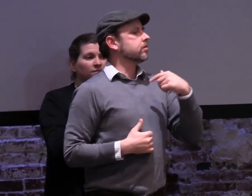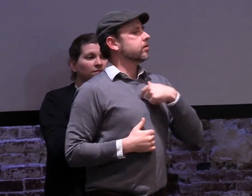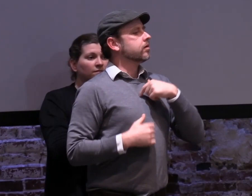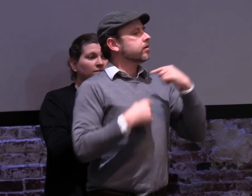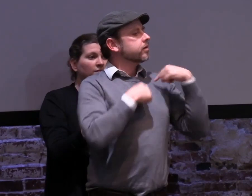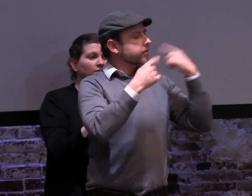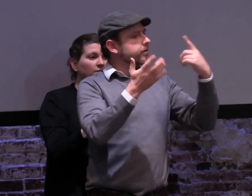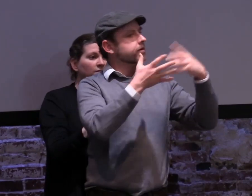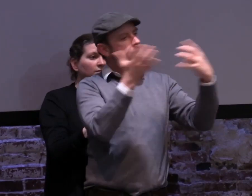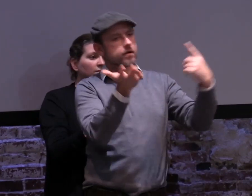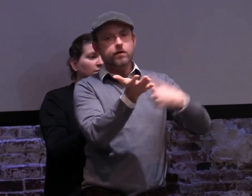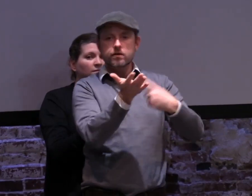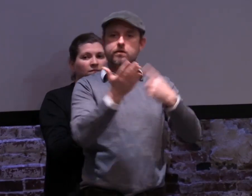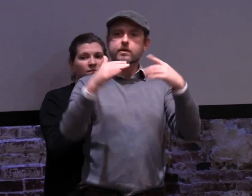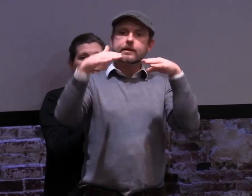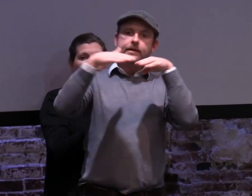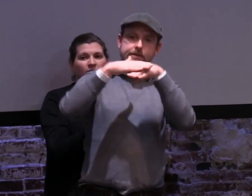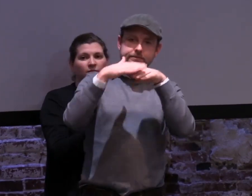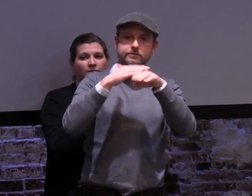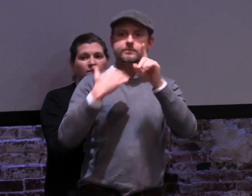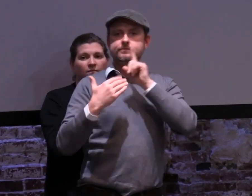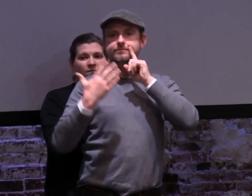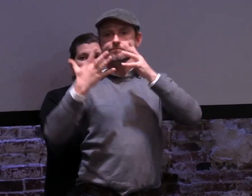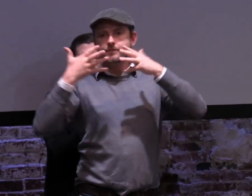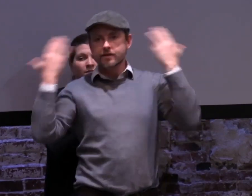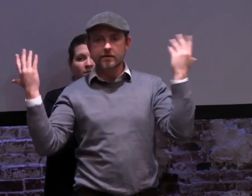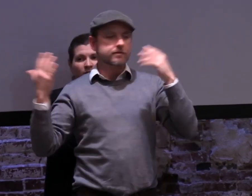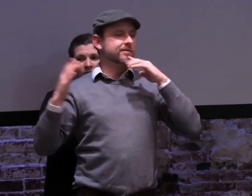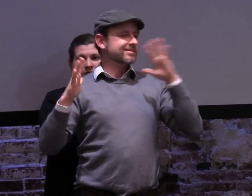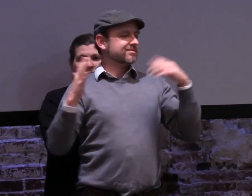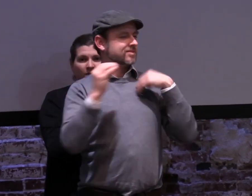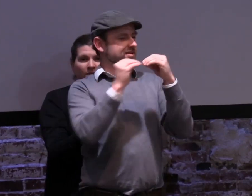design is something I got totally immersed in.